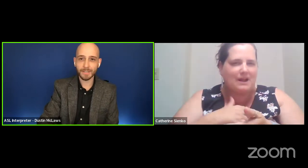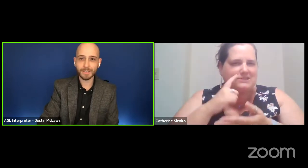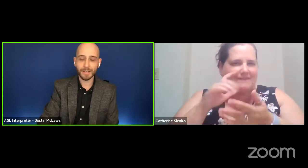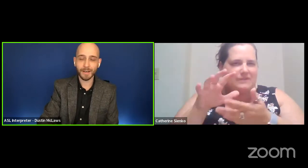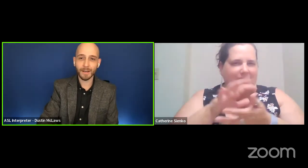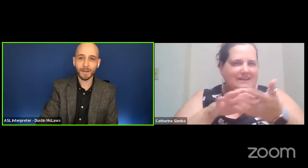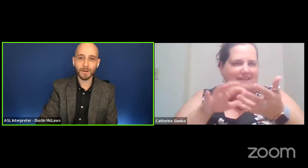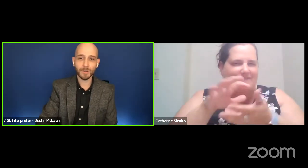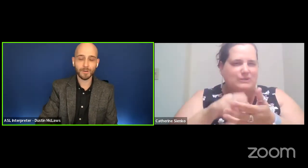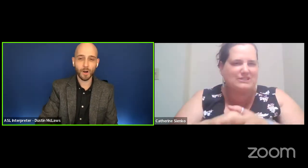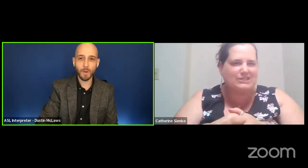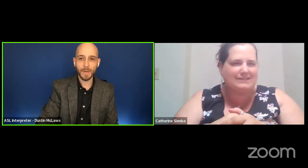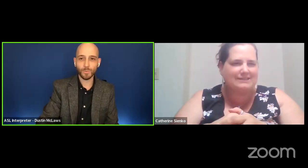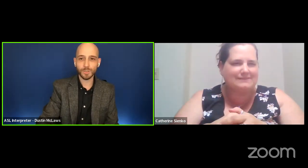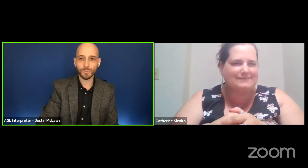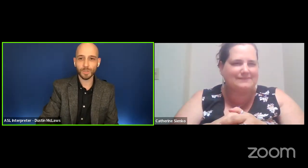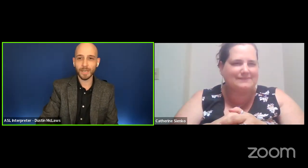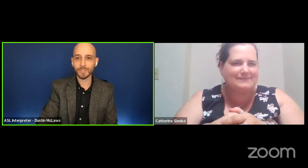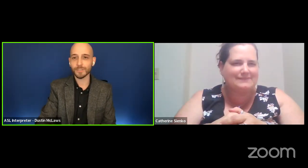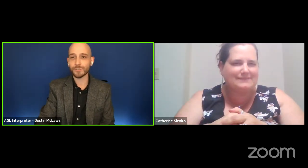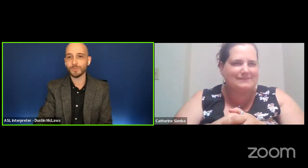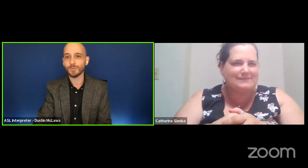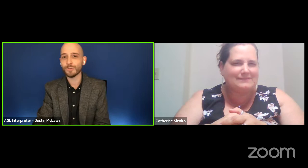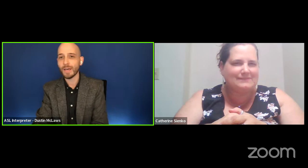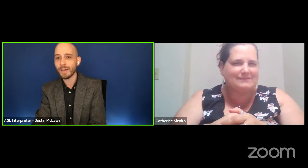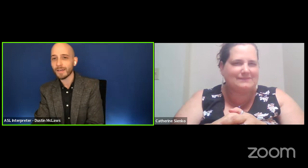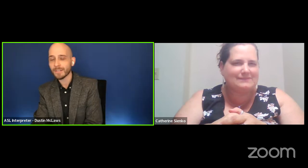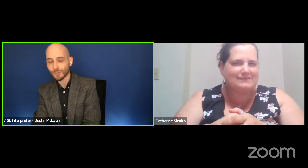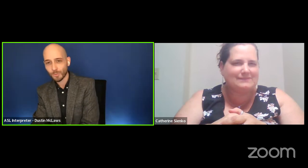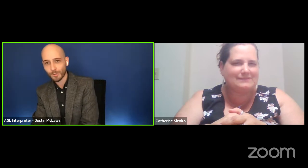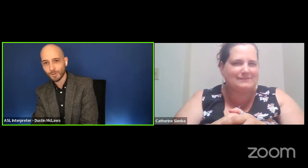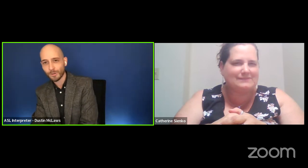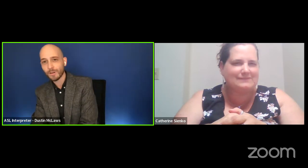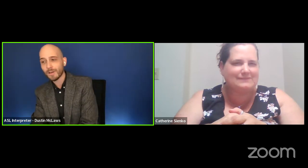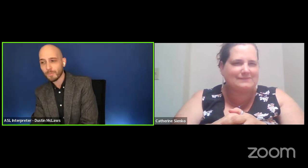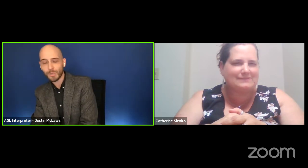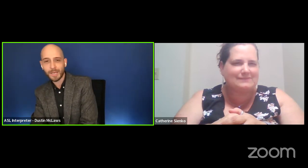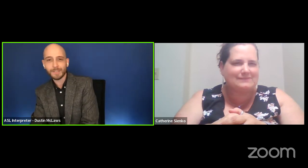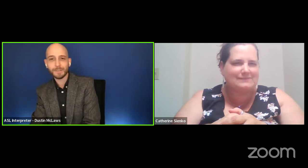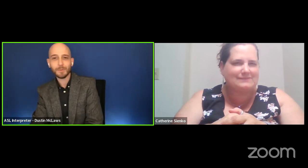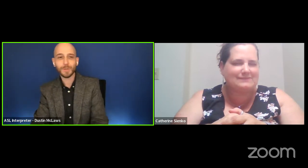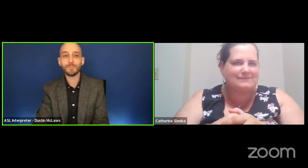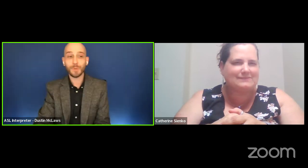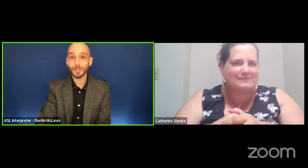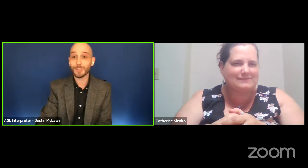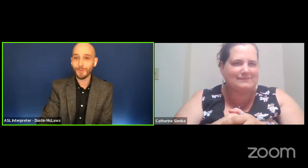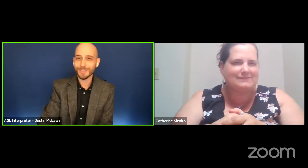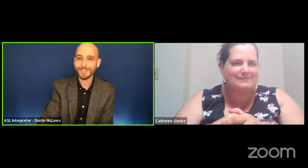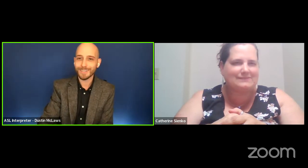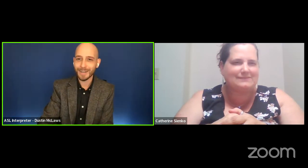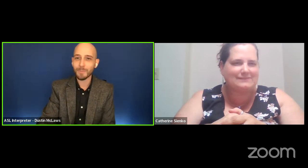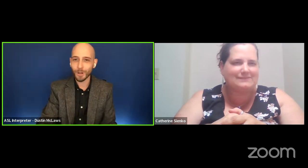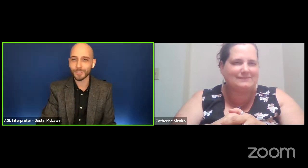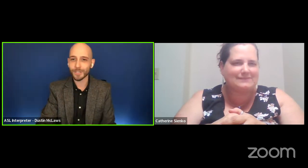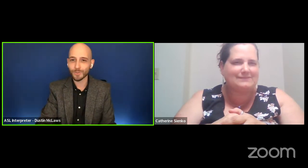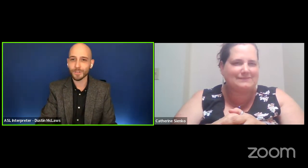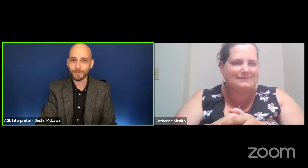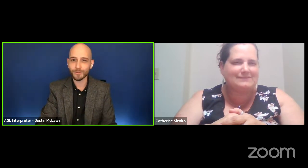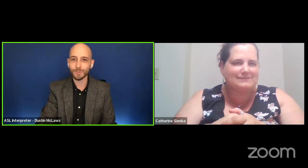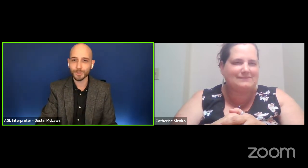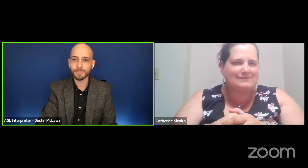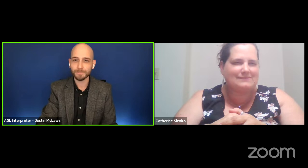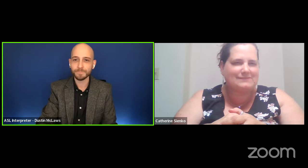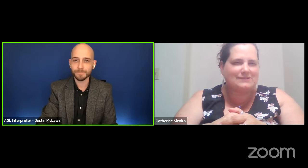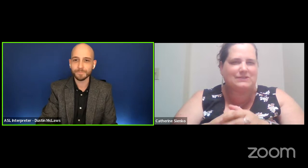that comment was in relation to an interpreter complaint, but it apparently wasn't, and I apologize